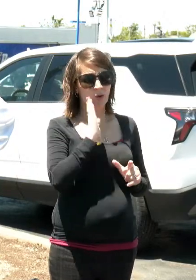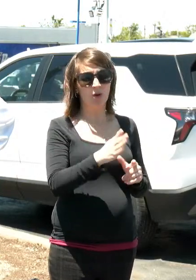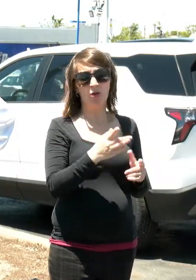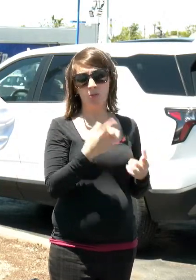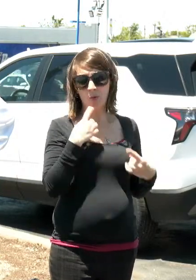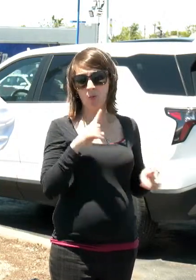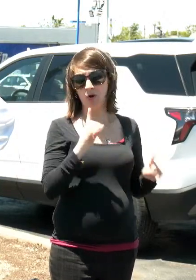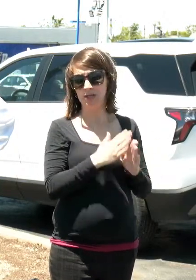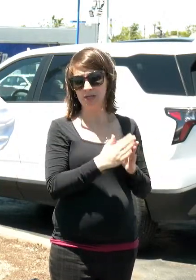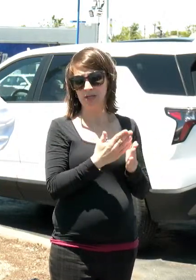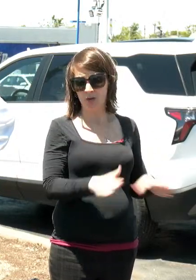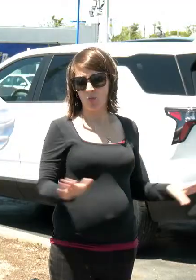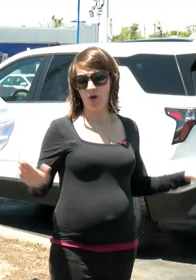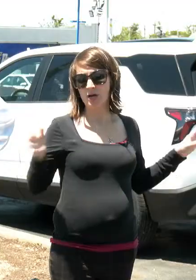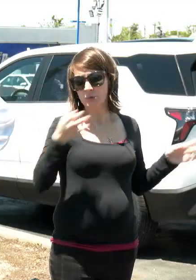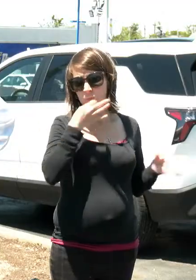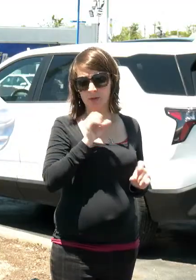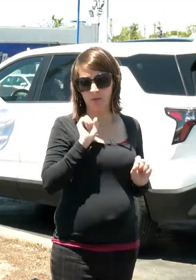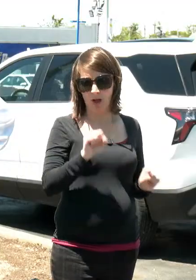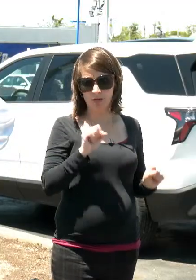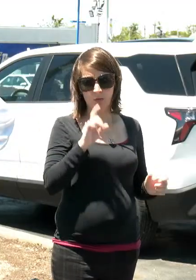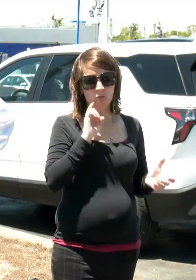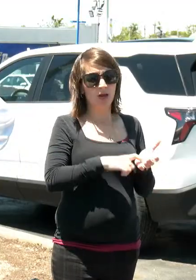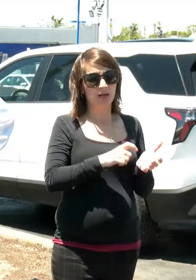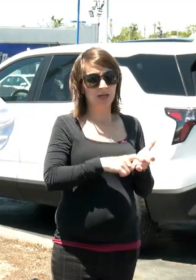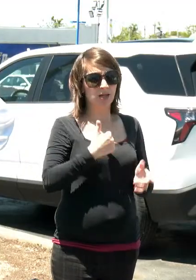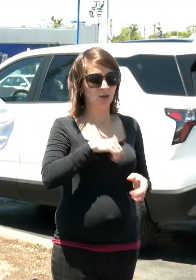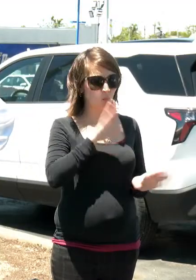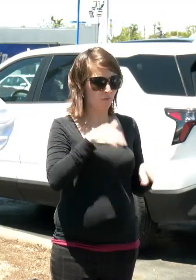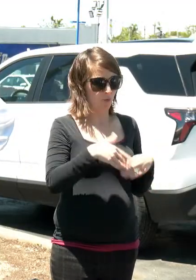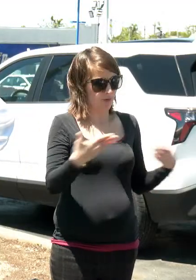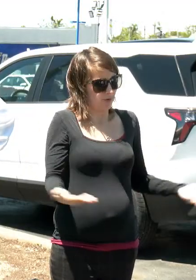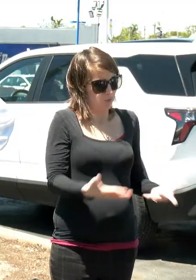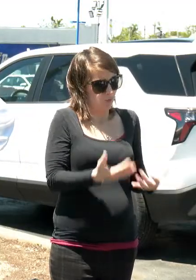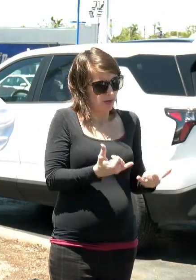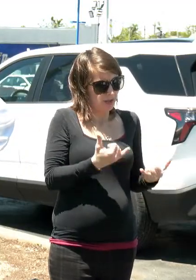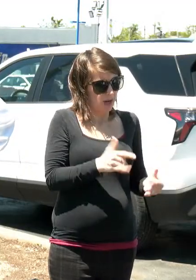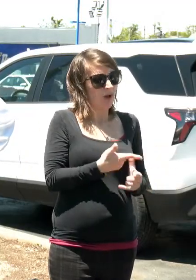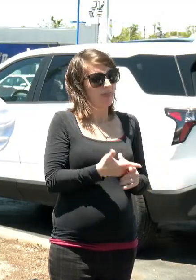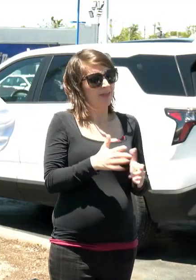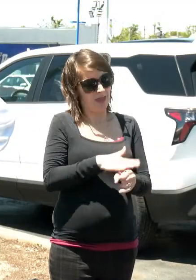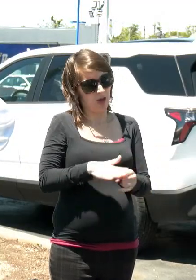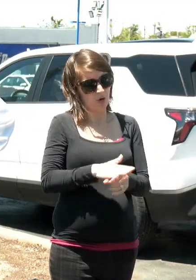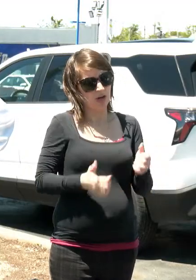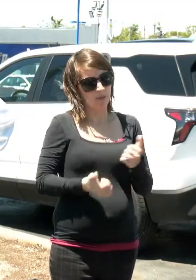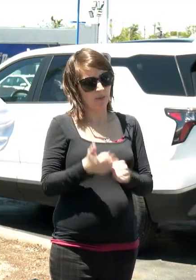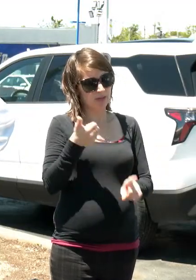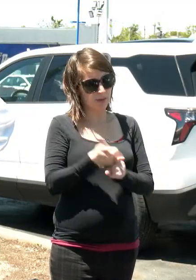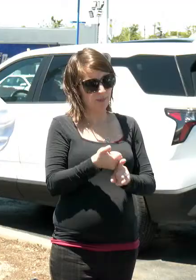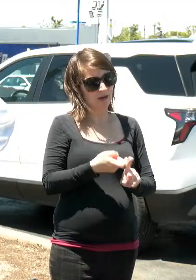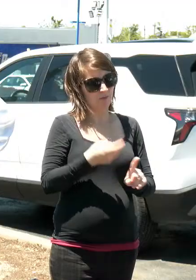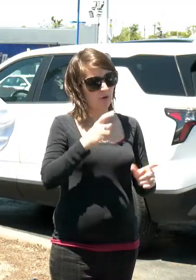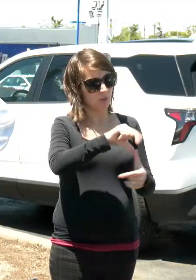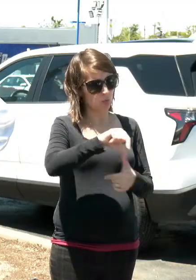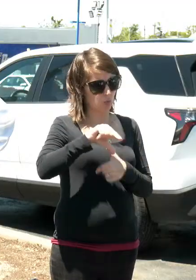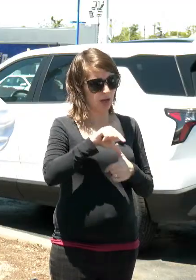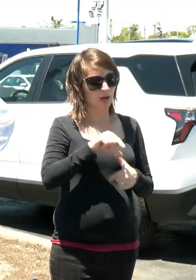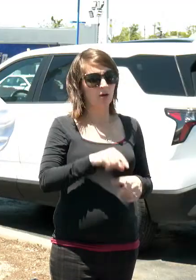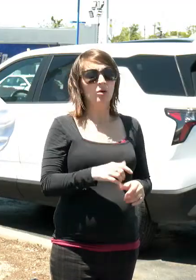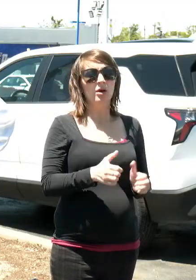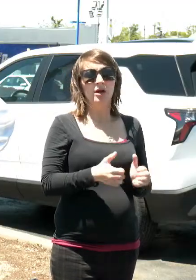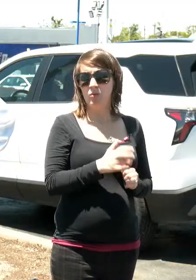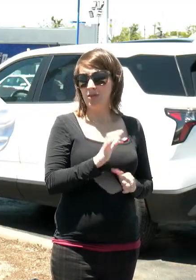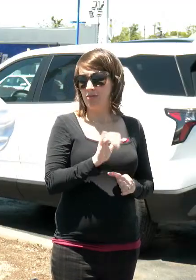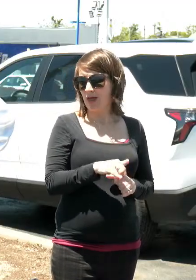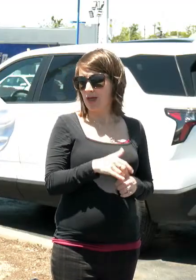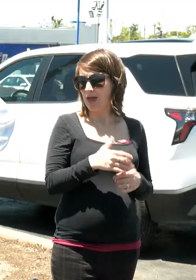soon as possible, recognizing that we are focusing here in the area most impacted by the tornado. With that,